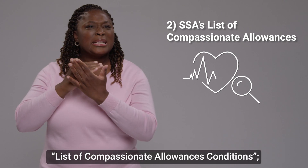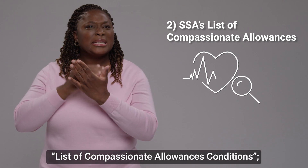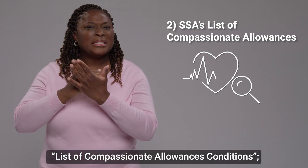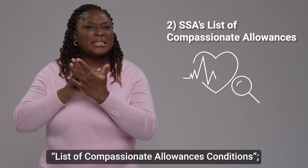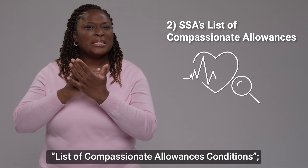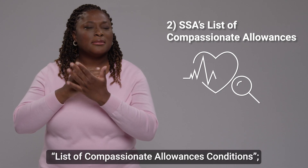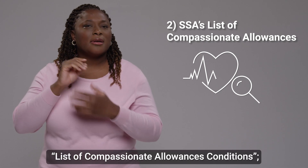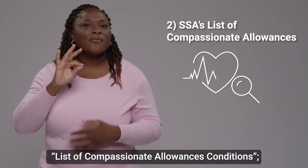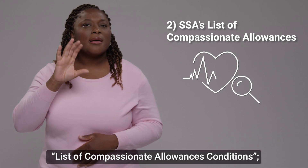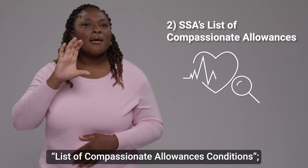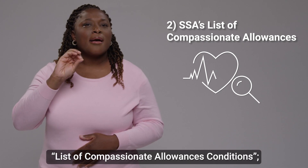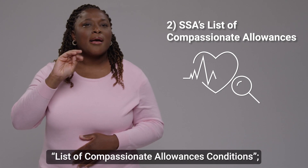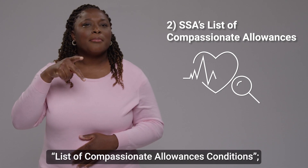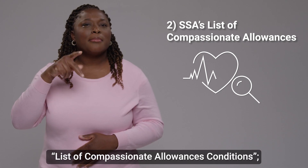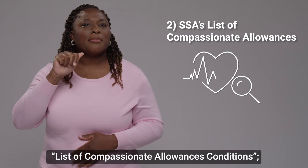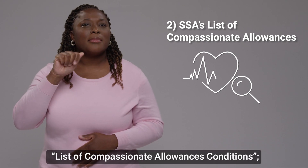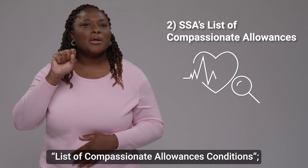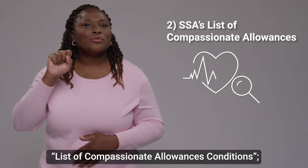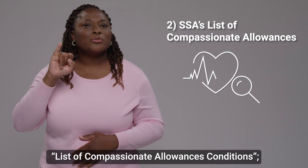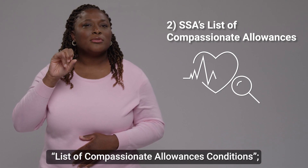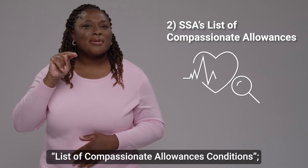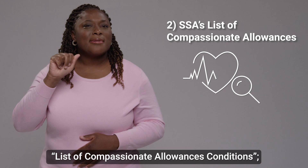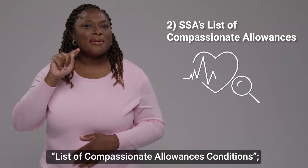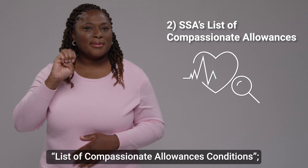list of compassionate allowances conditions.